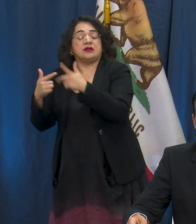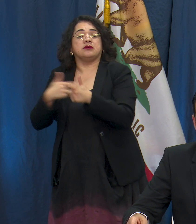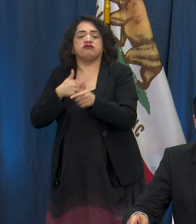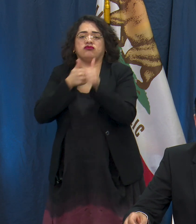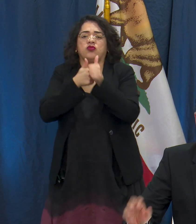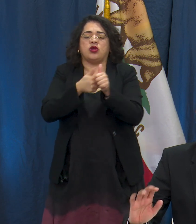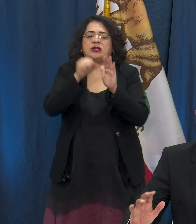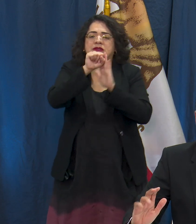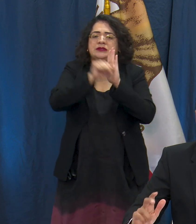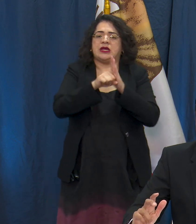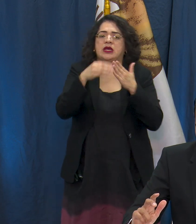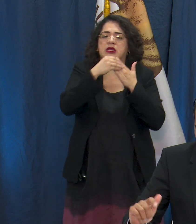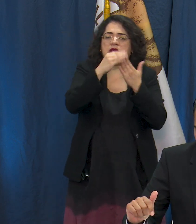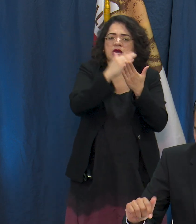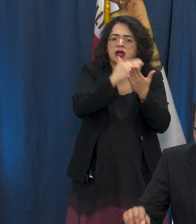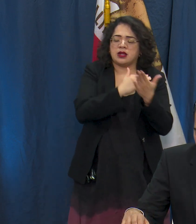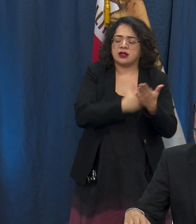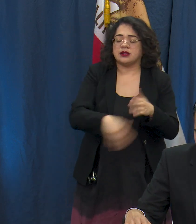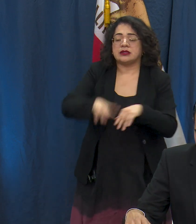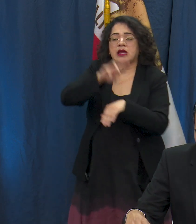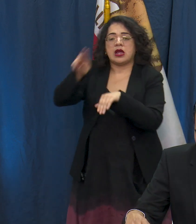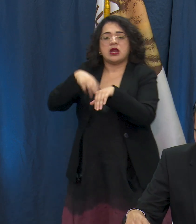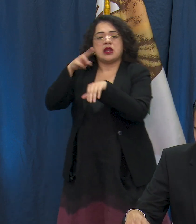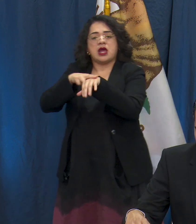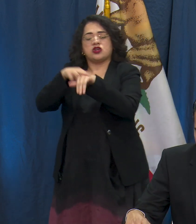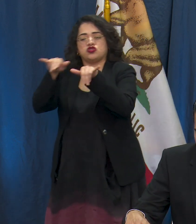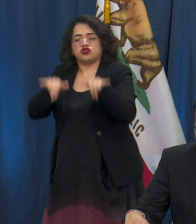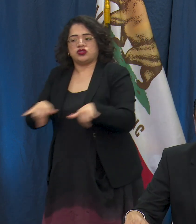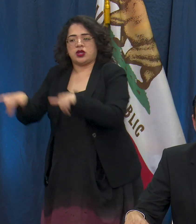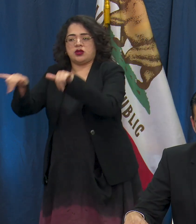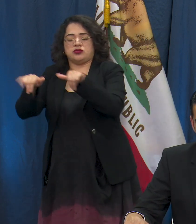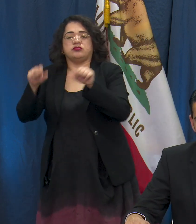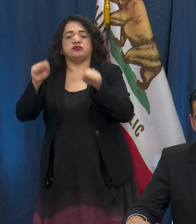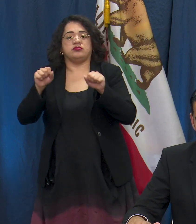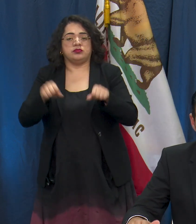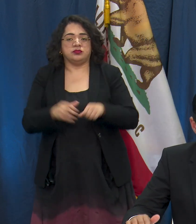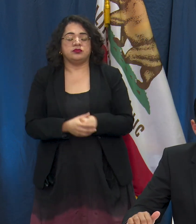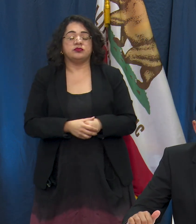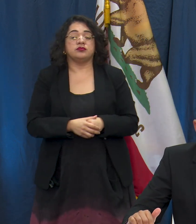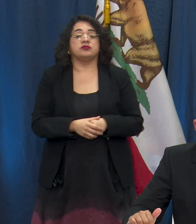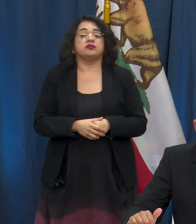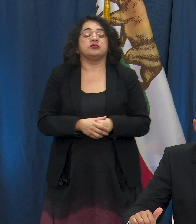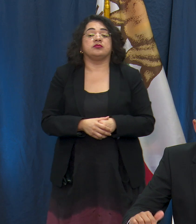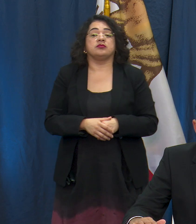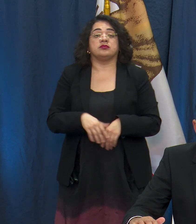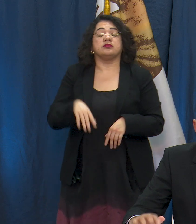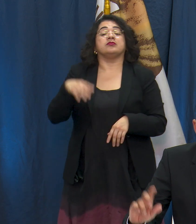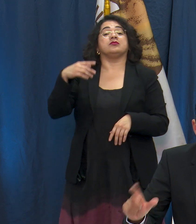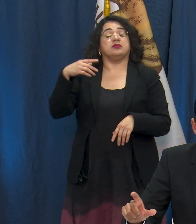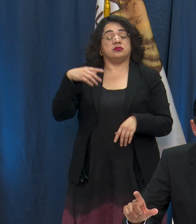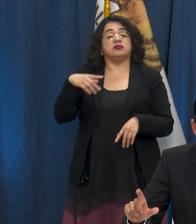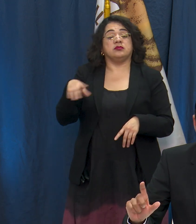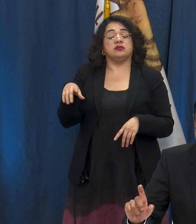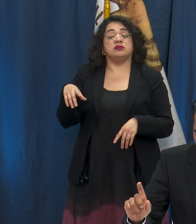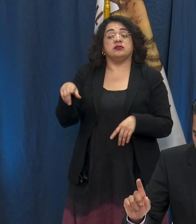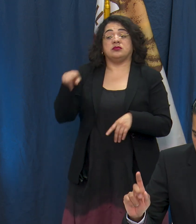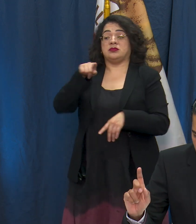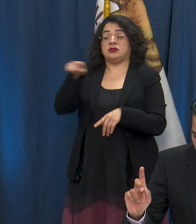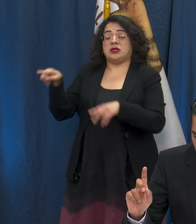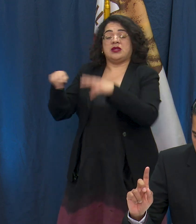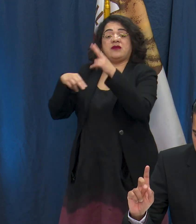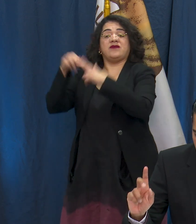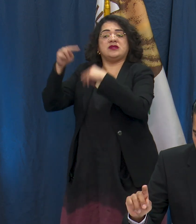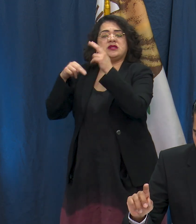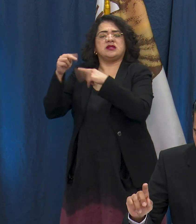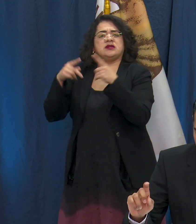guidelines and some of the kind of national standards. But we are going to be providing more information on these facilities, and so